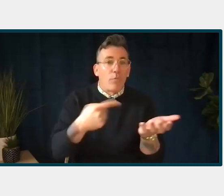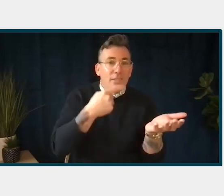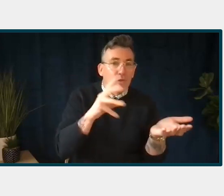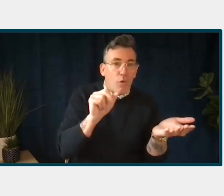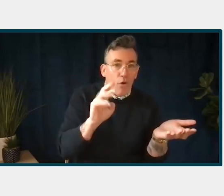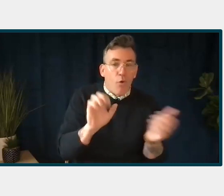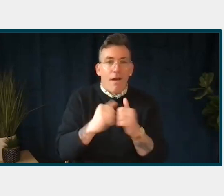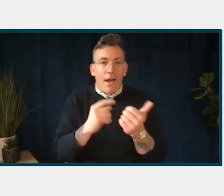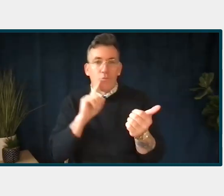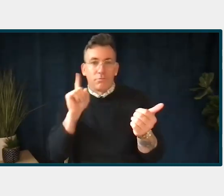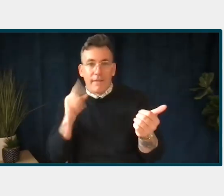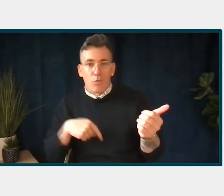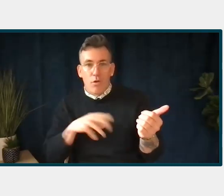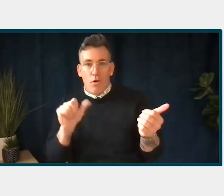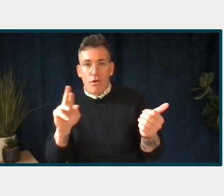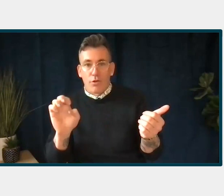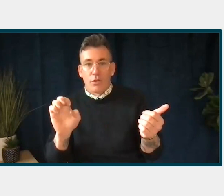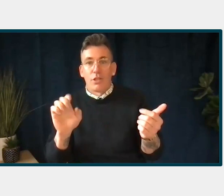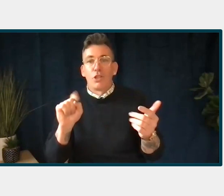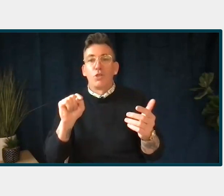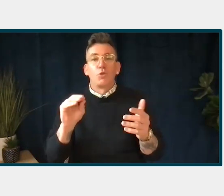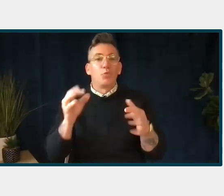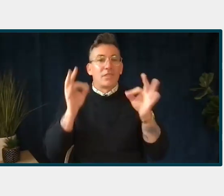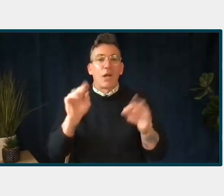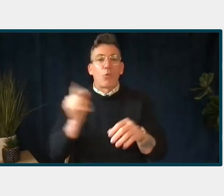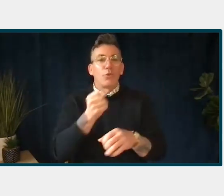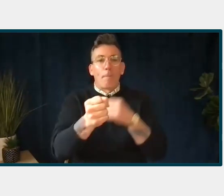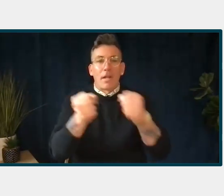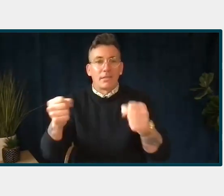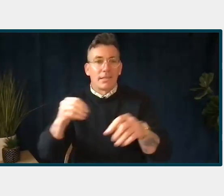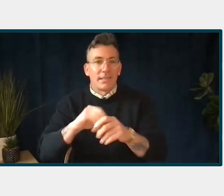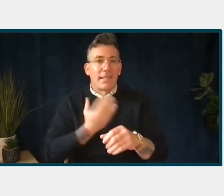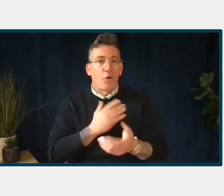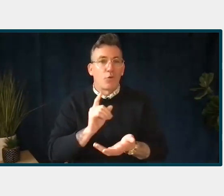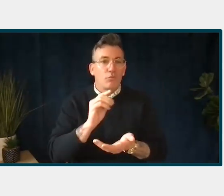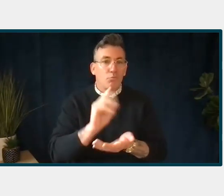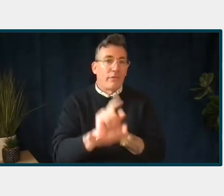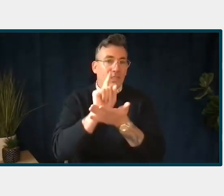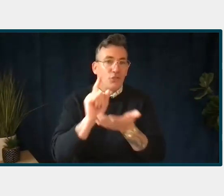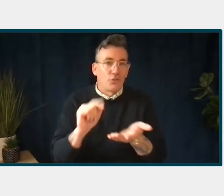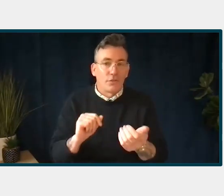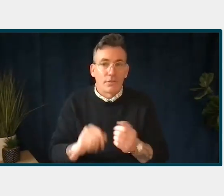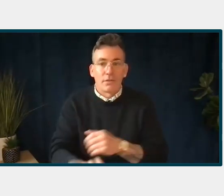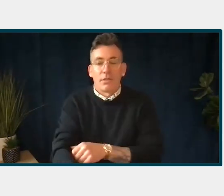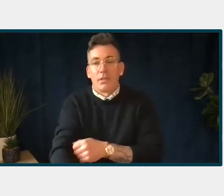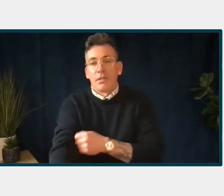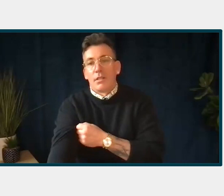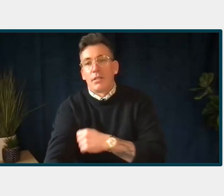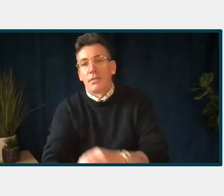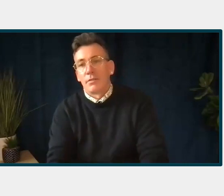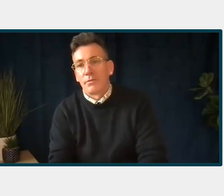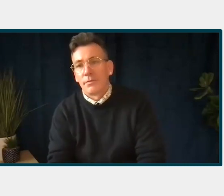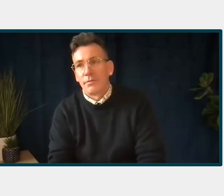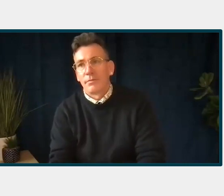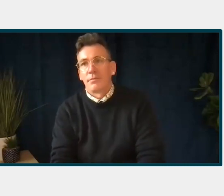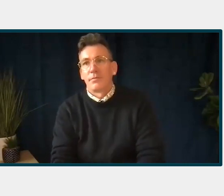the purpose of an audiogram is to tell you how hearing you are or how deaf you are. And that is with the intention